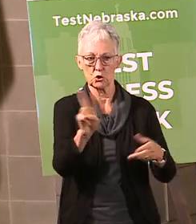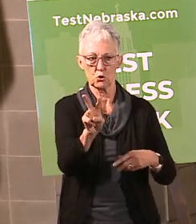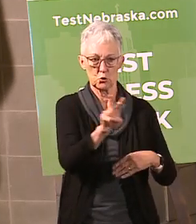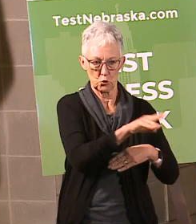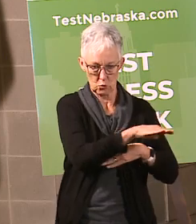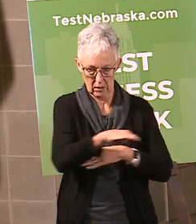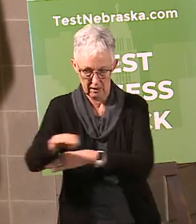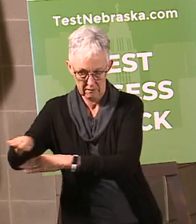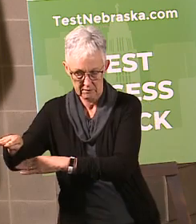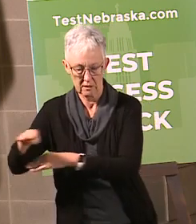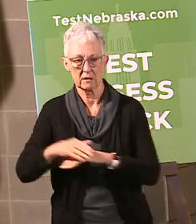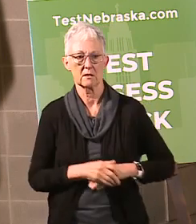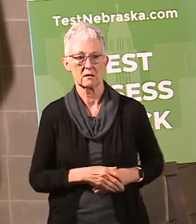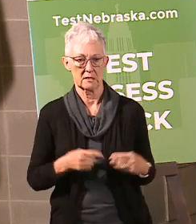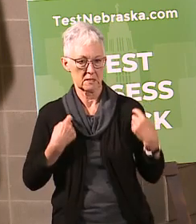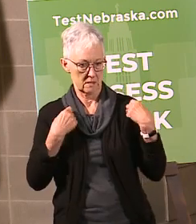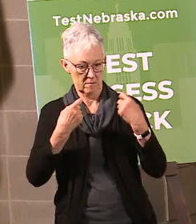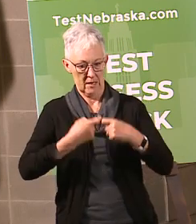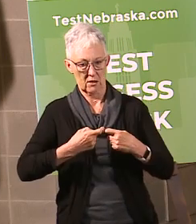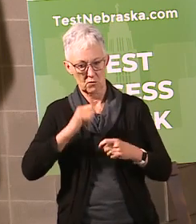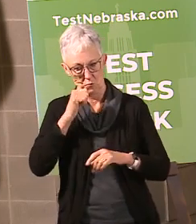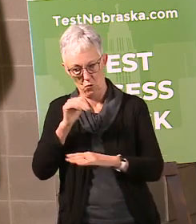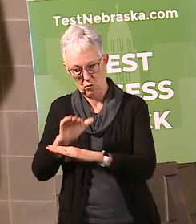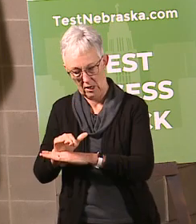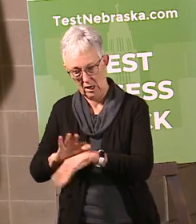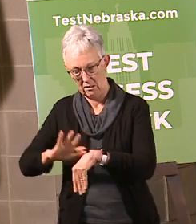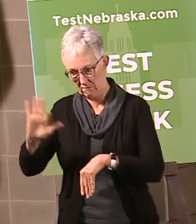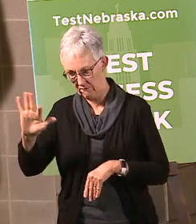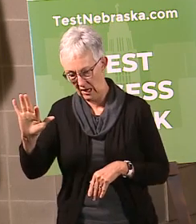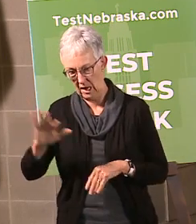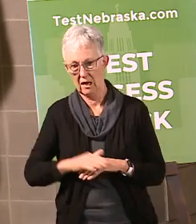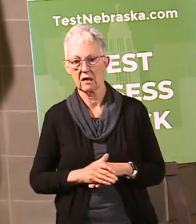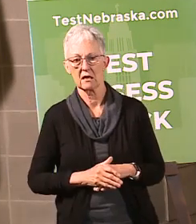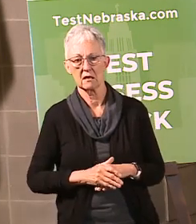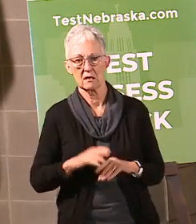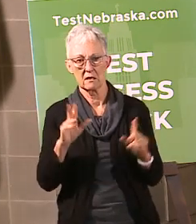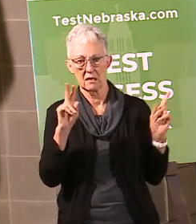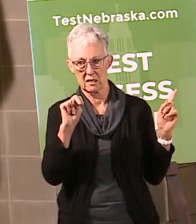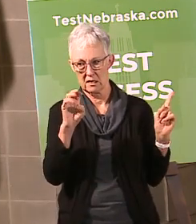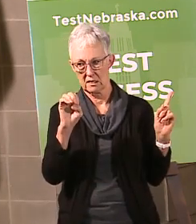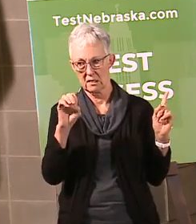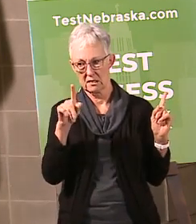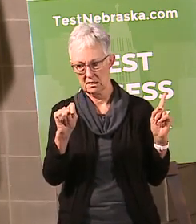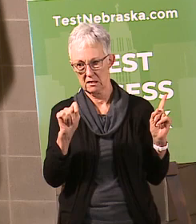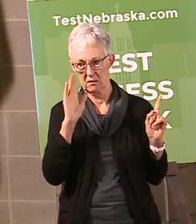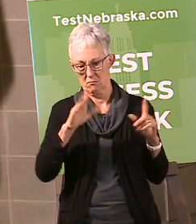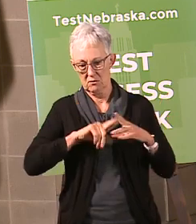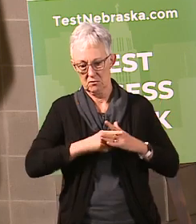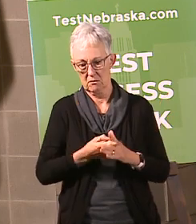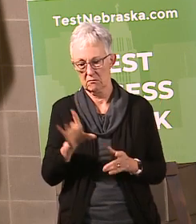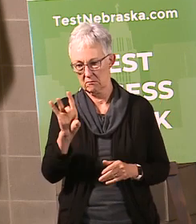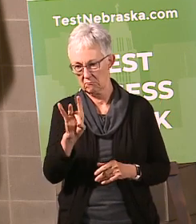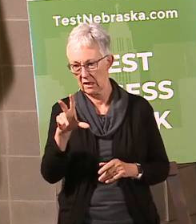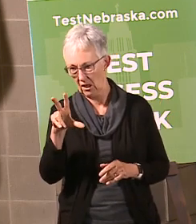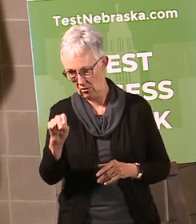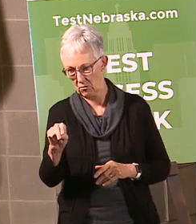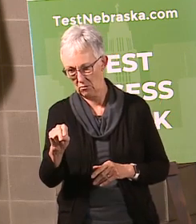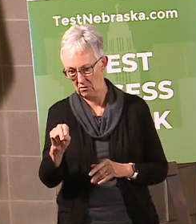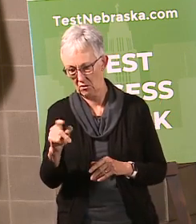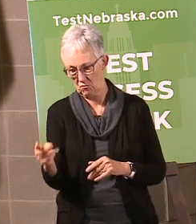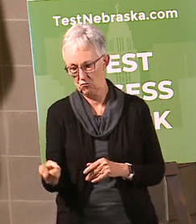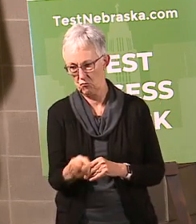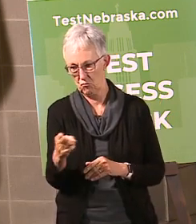briefing tomorrow at 5 p.m. Central Time. And then NET, I'll begin on NET at 8:30 p.m. Speaking of